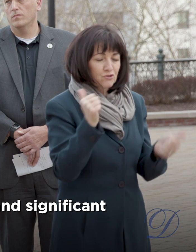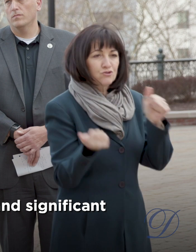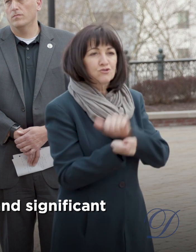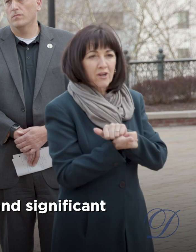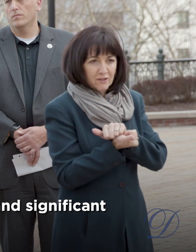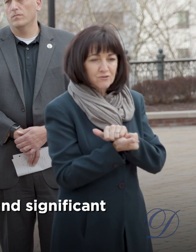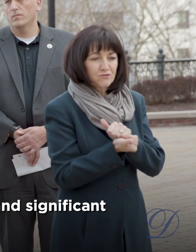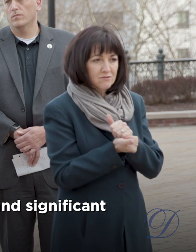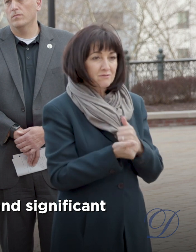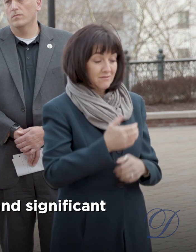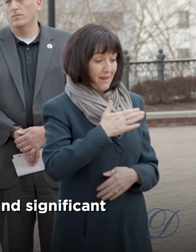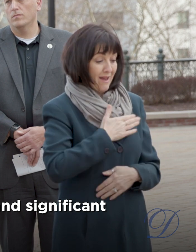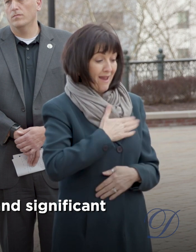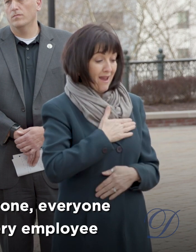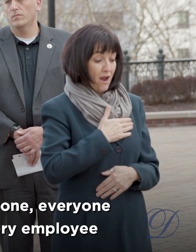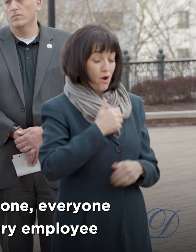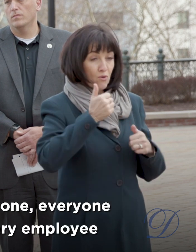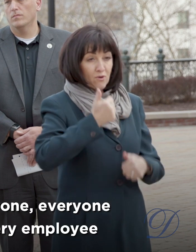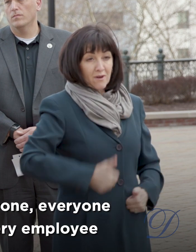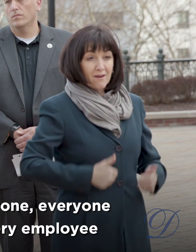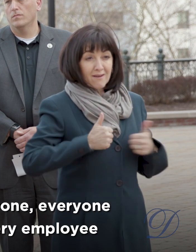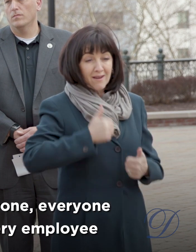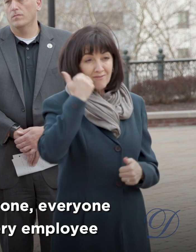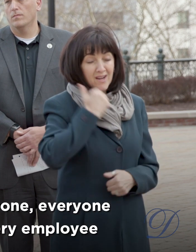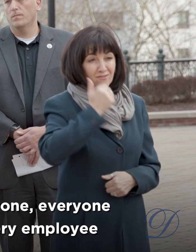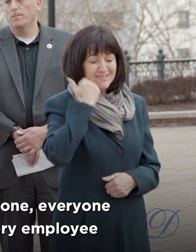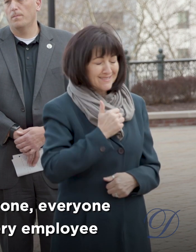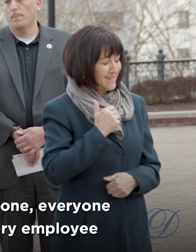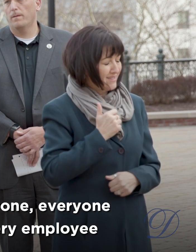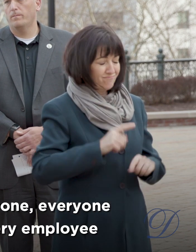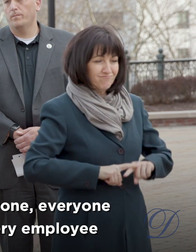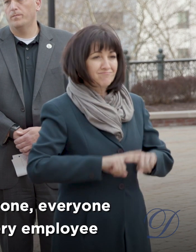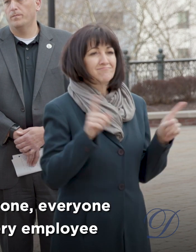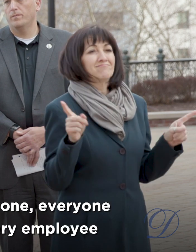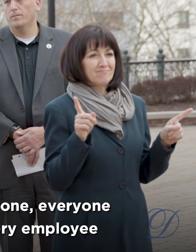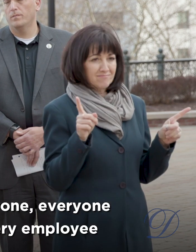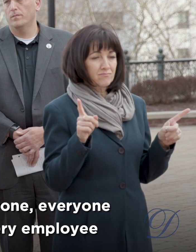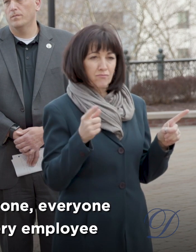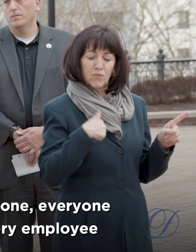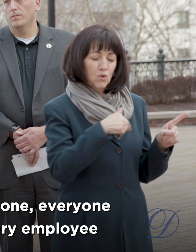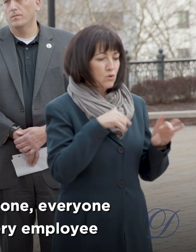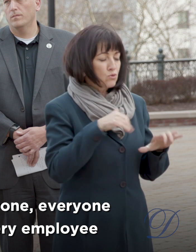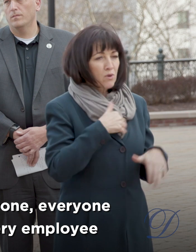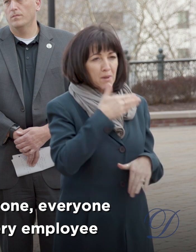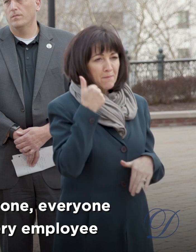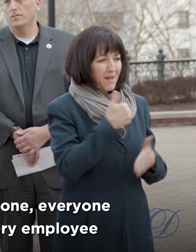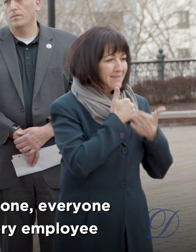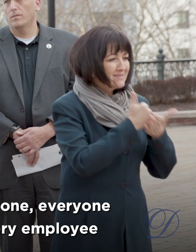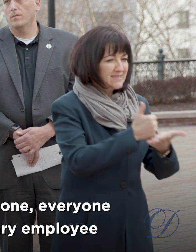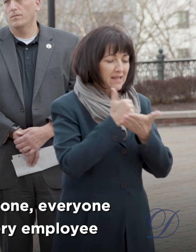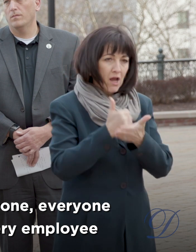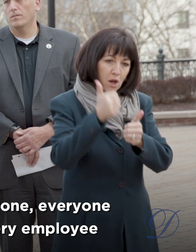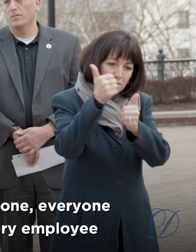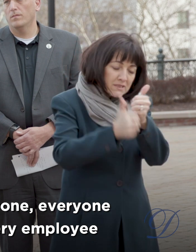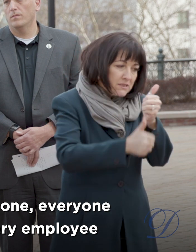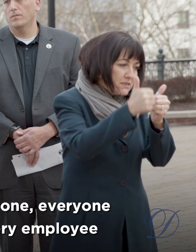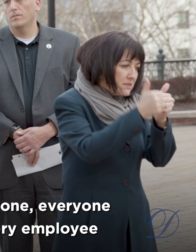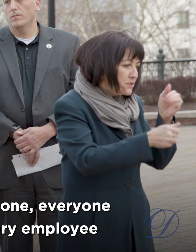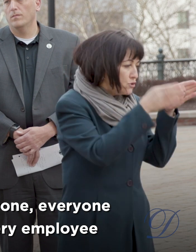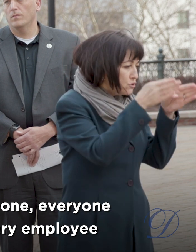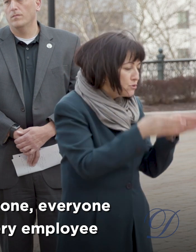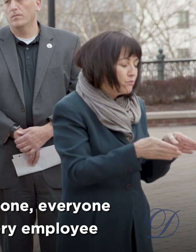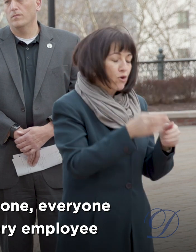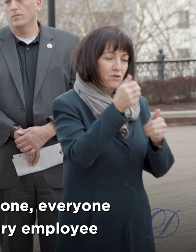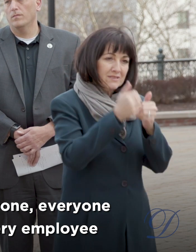and significant way. We will do our best to help everyone in our state, every business,